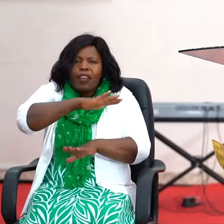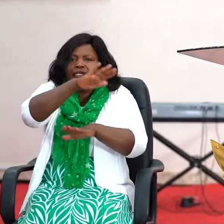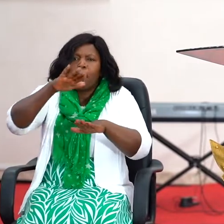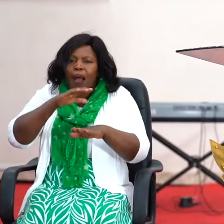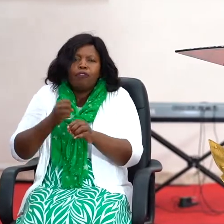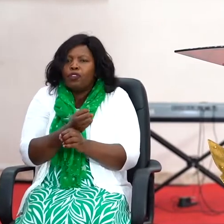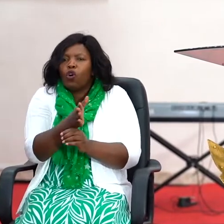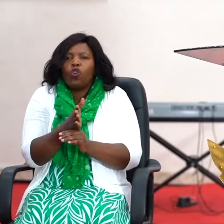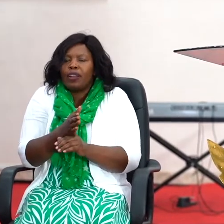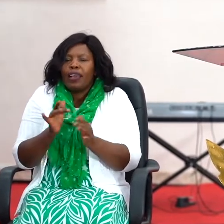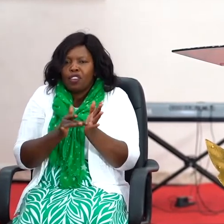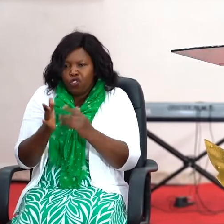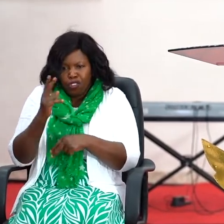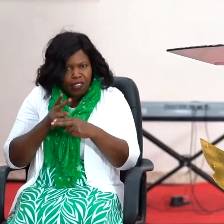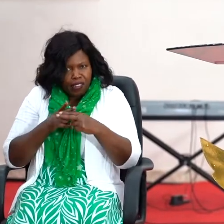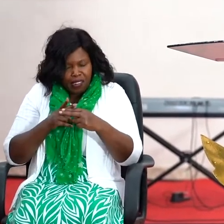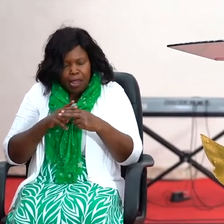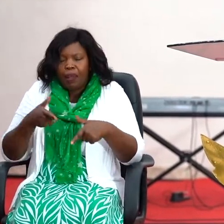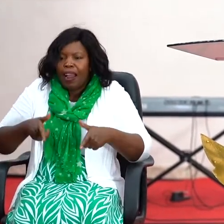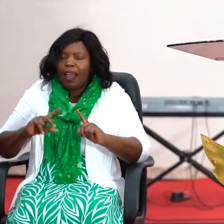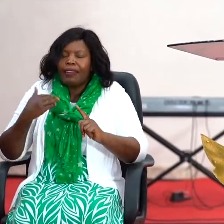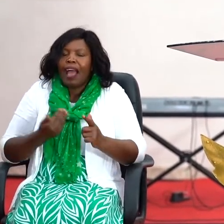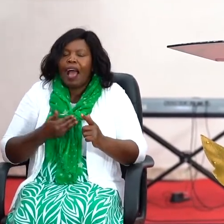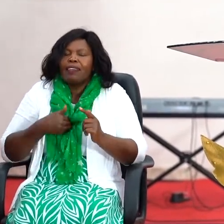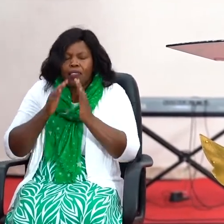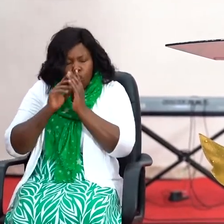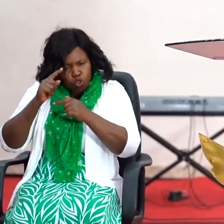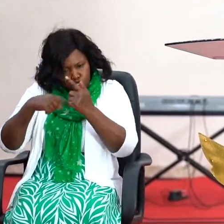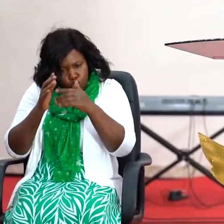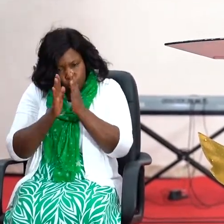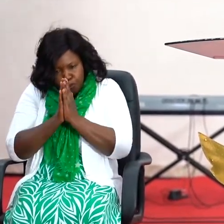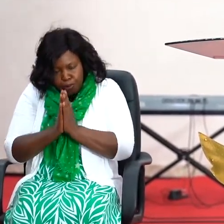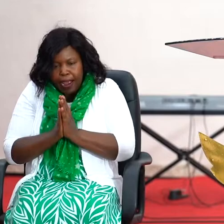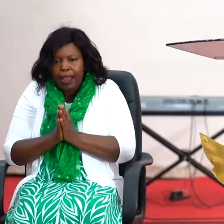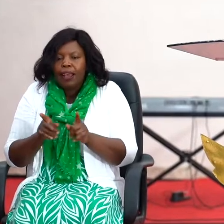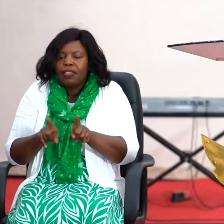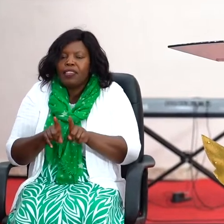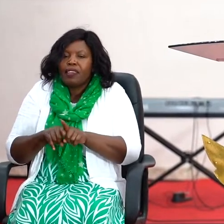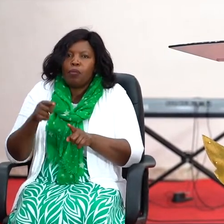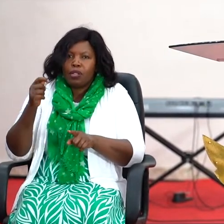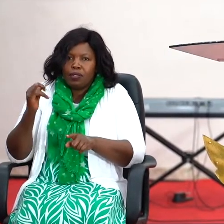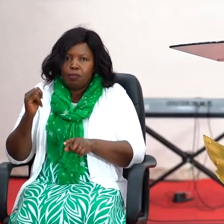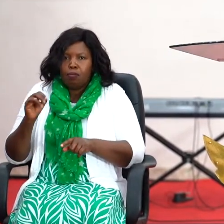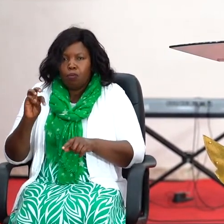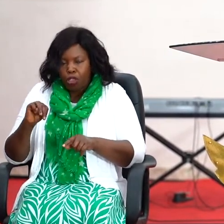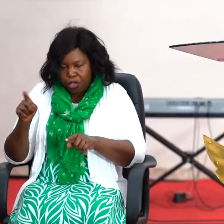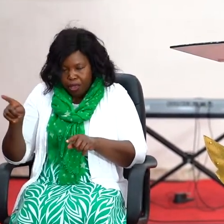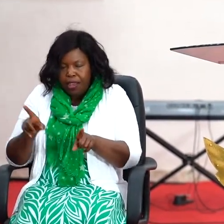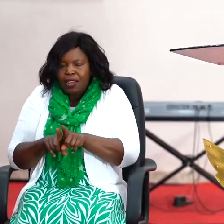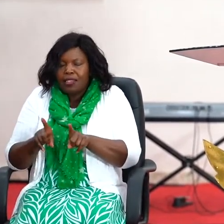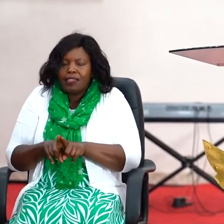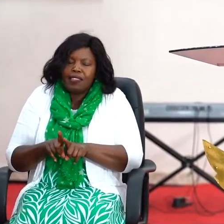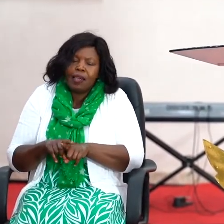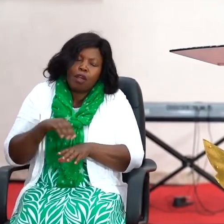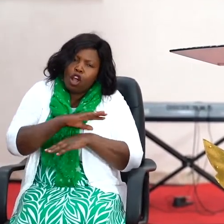coronavirus in the name of Jesus. Let us continue to intercede. In the book of Timothy, 1 Timothy chapter 2,